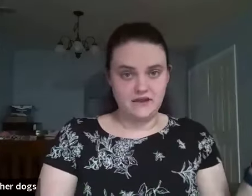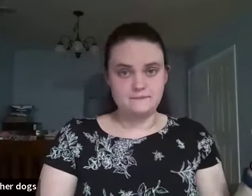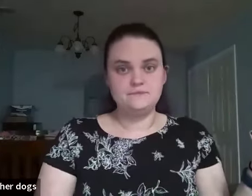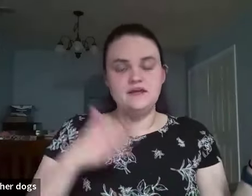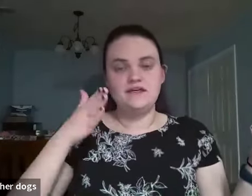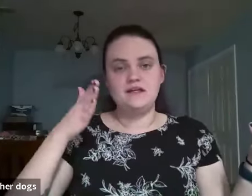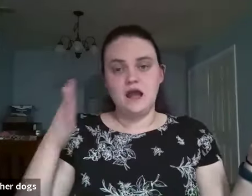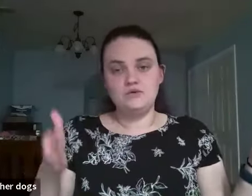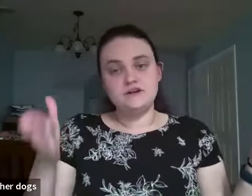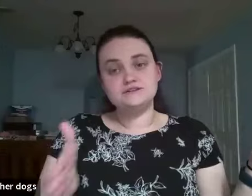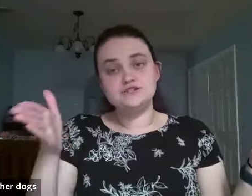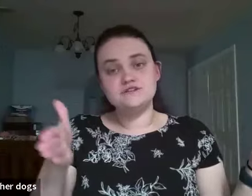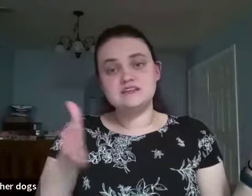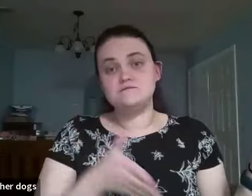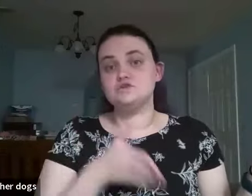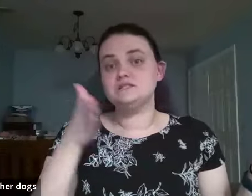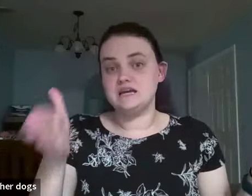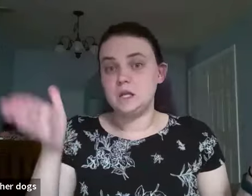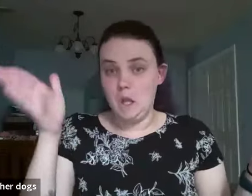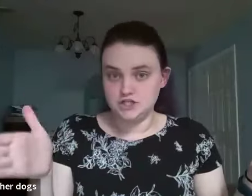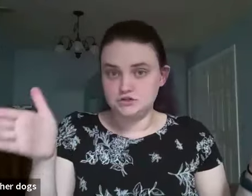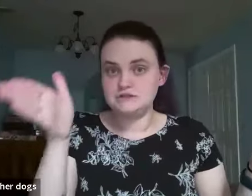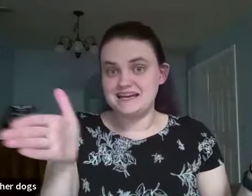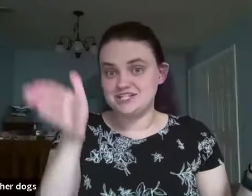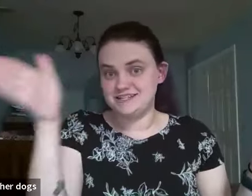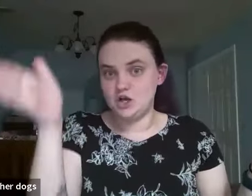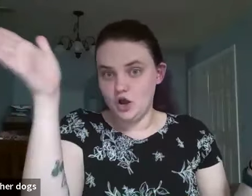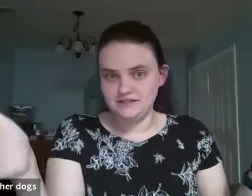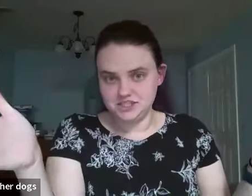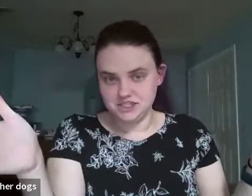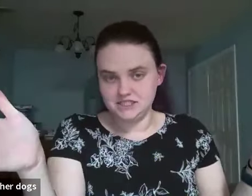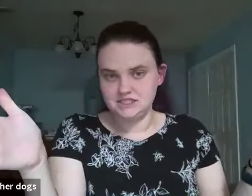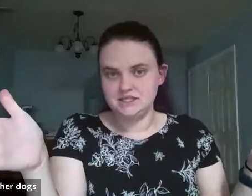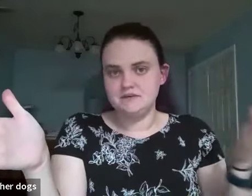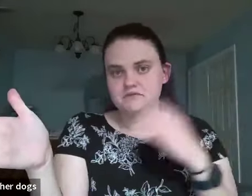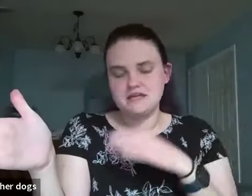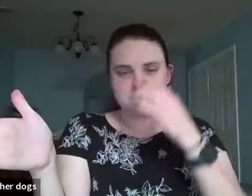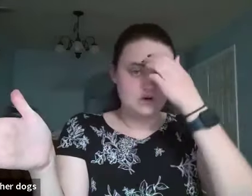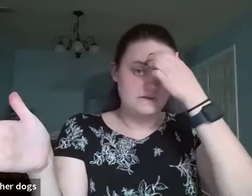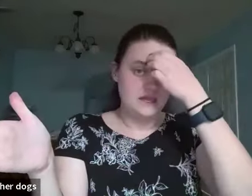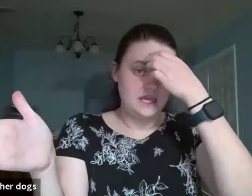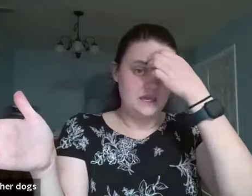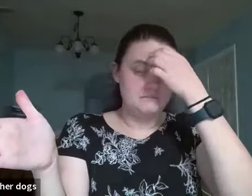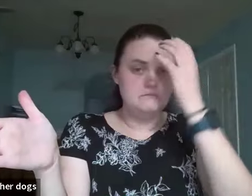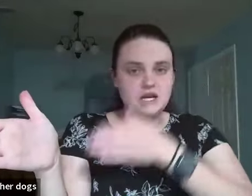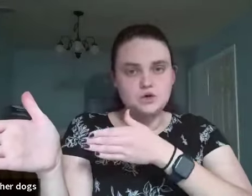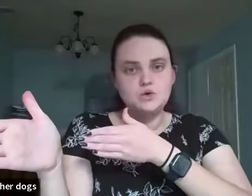that. I will then also show you the sign for psychological slash psychology, but that's more of a